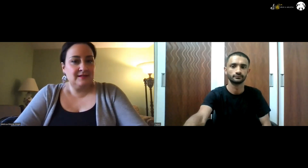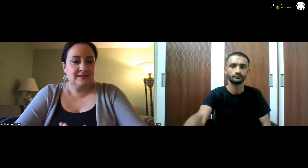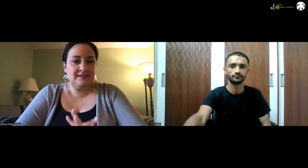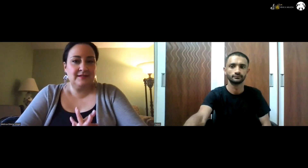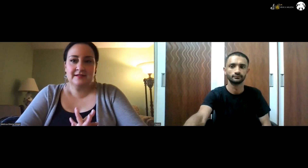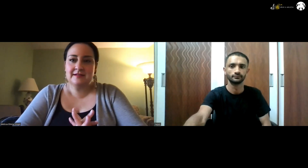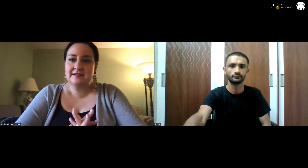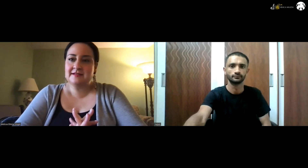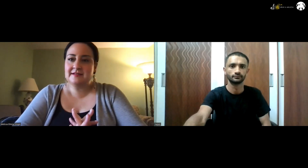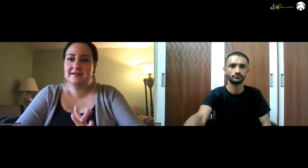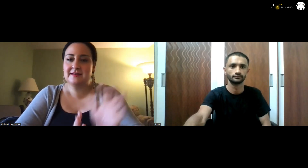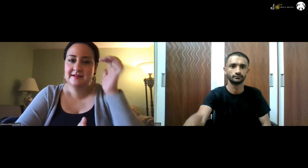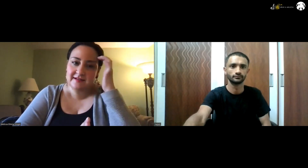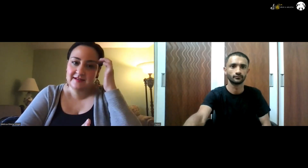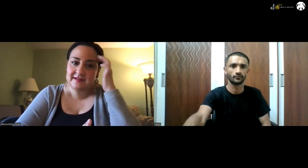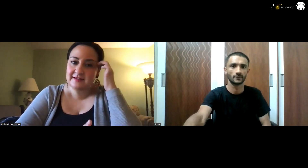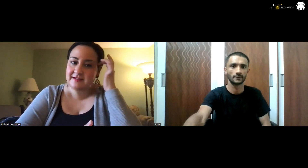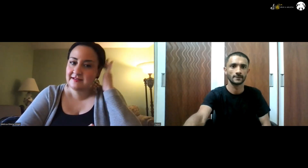Can we also spotlight Bilal?